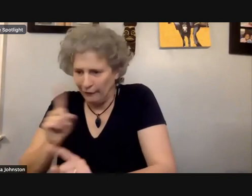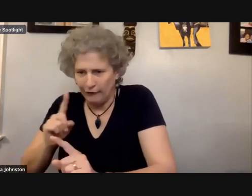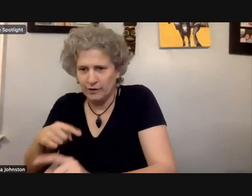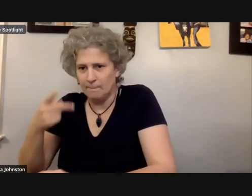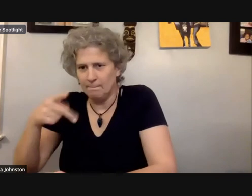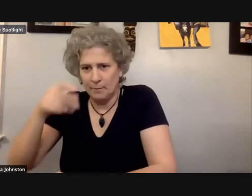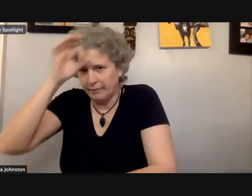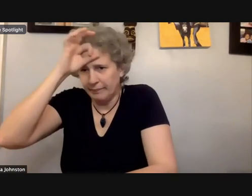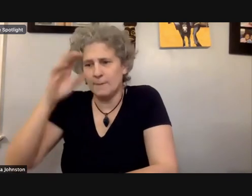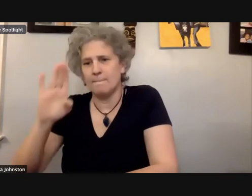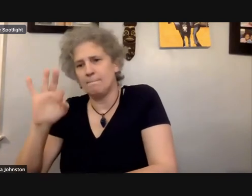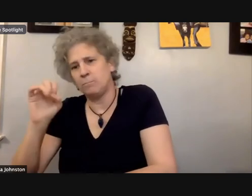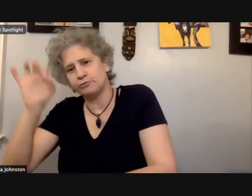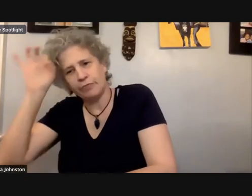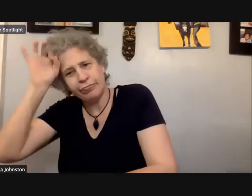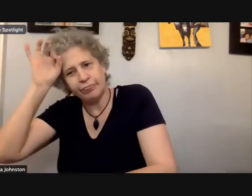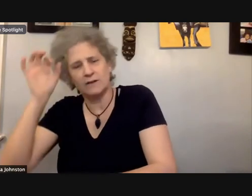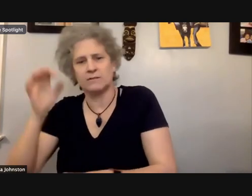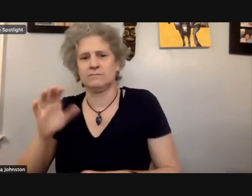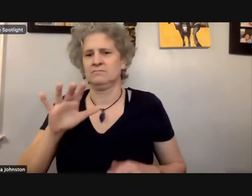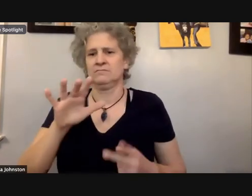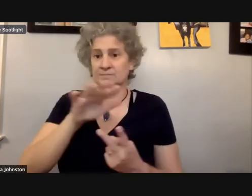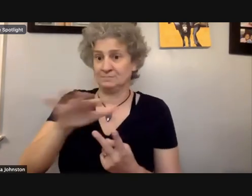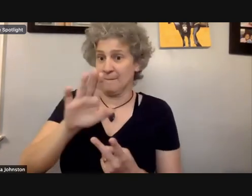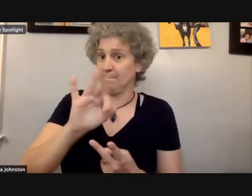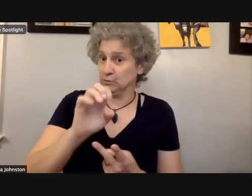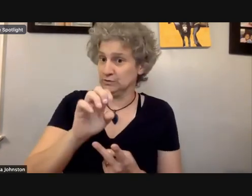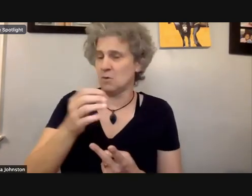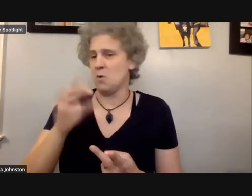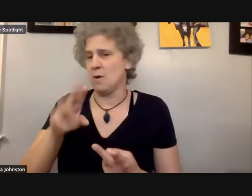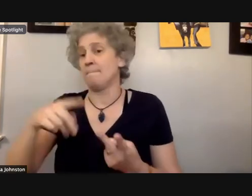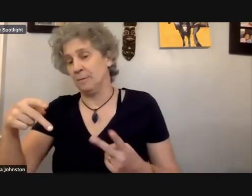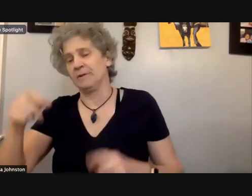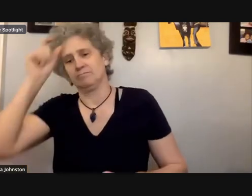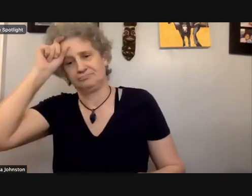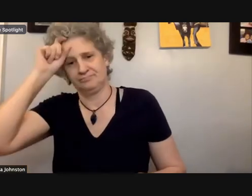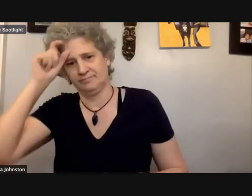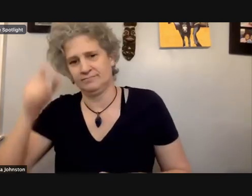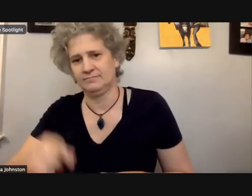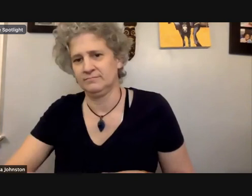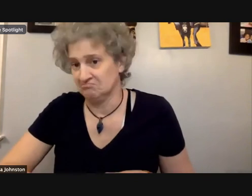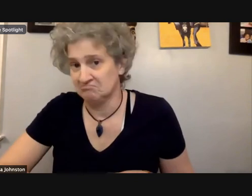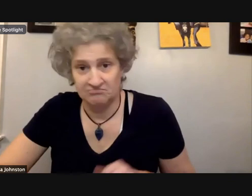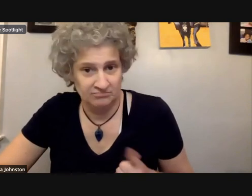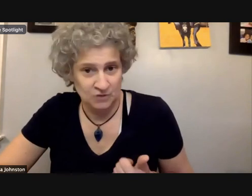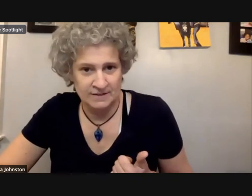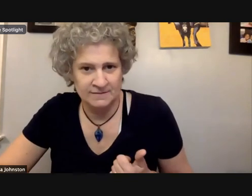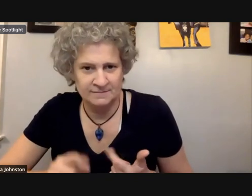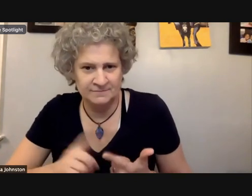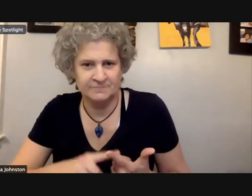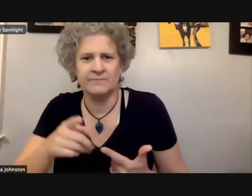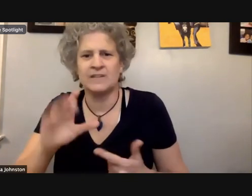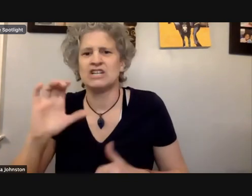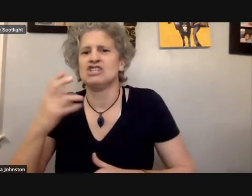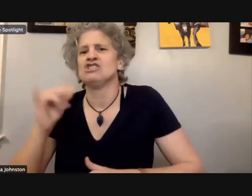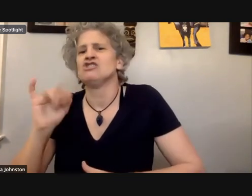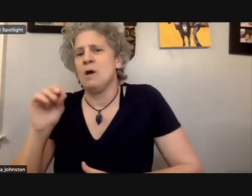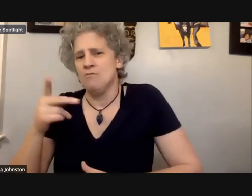you could say purple if you're describing it. You have a bruise there, you have a purple bruise here. Yeah, that's certainly